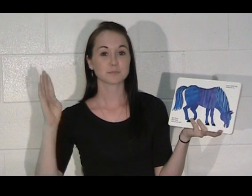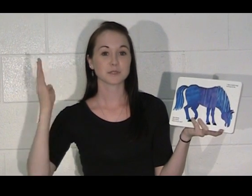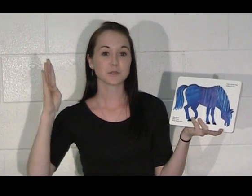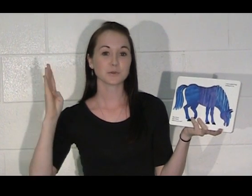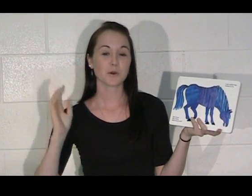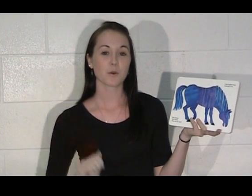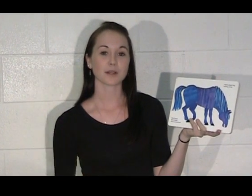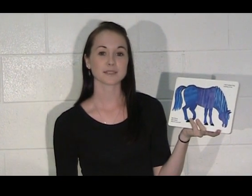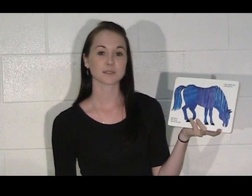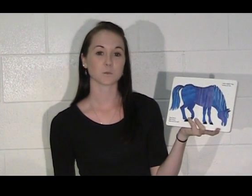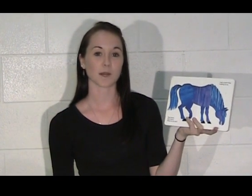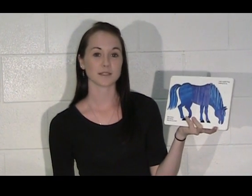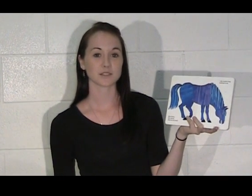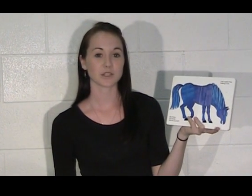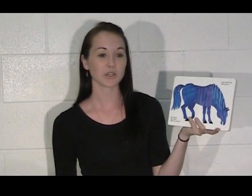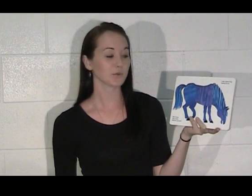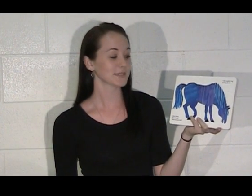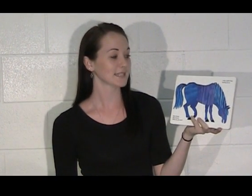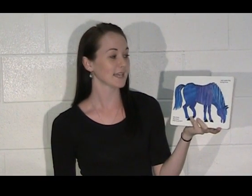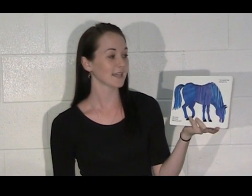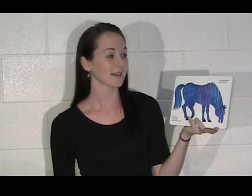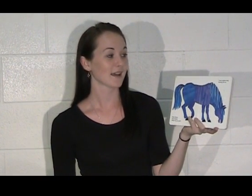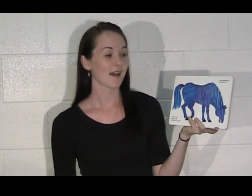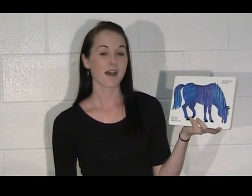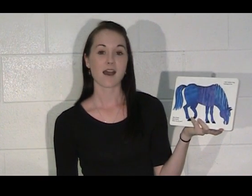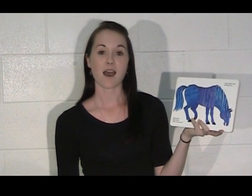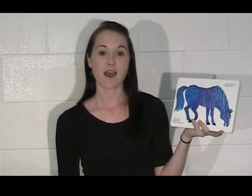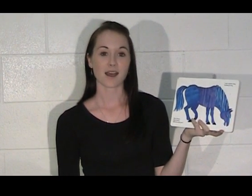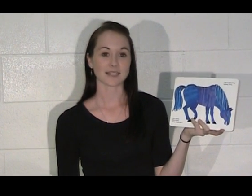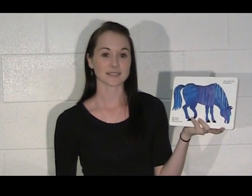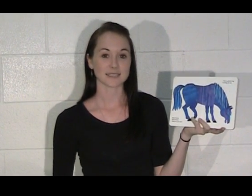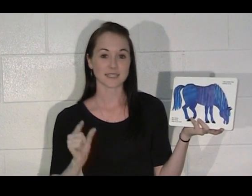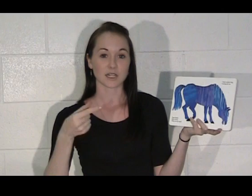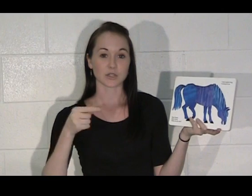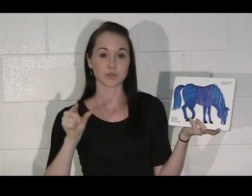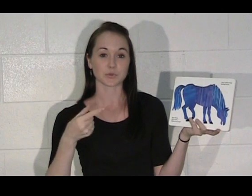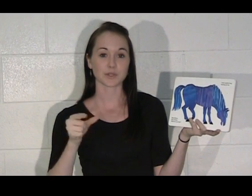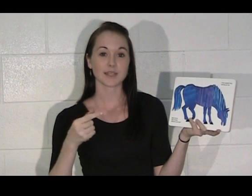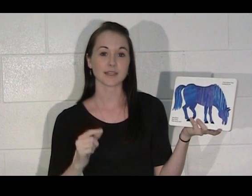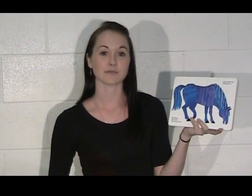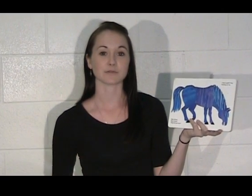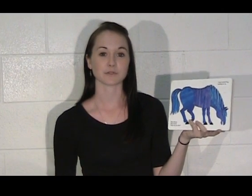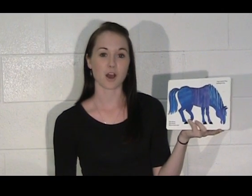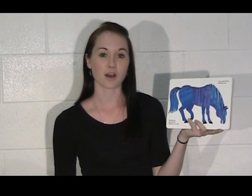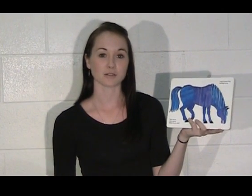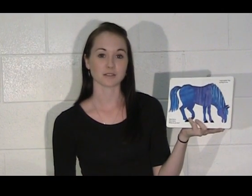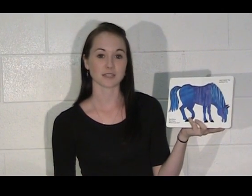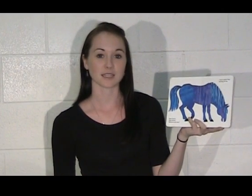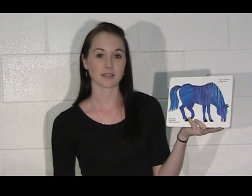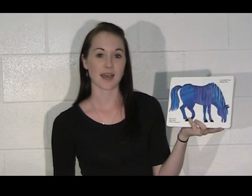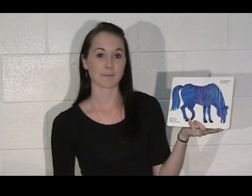Blue horse, what do you see? I see a green frog looking at me.